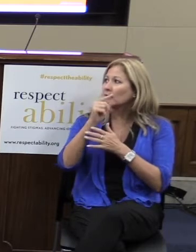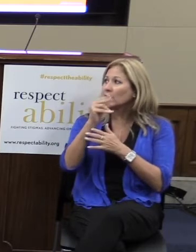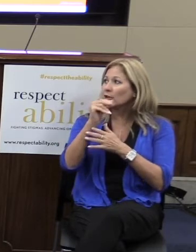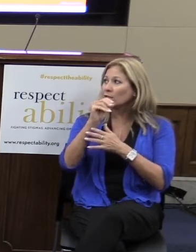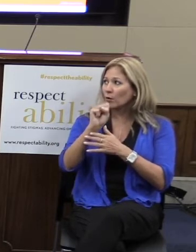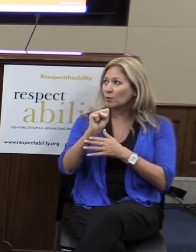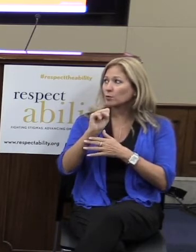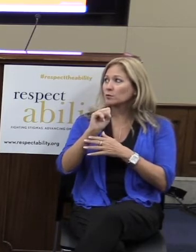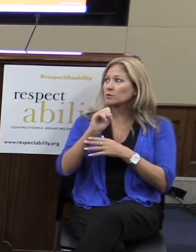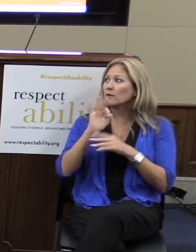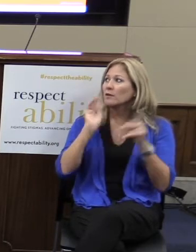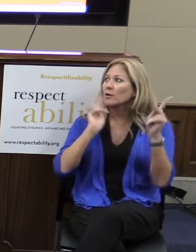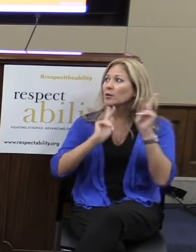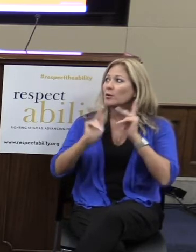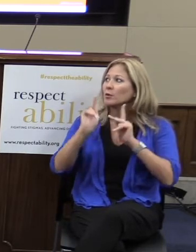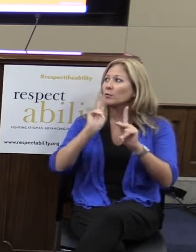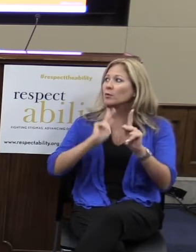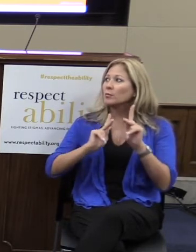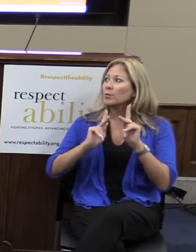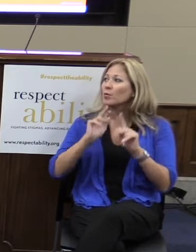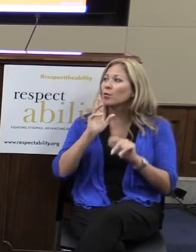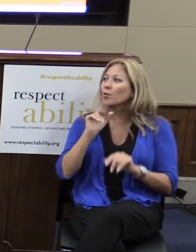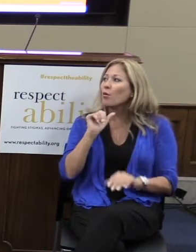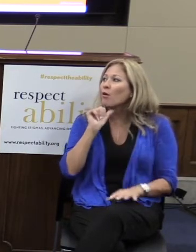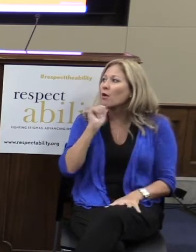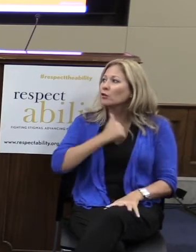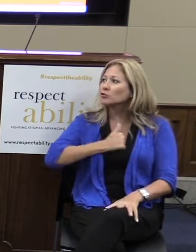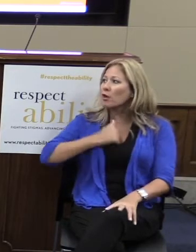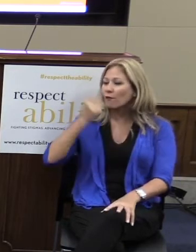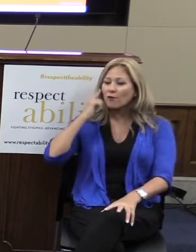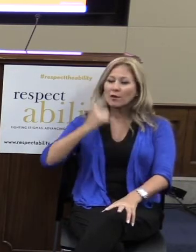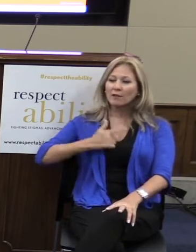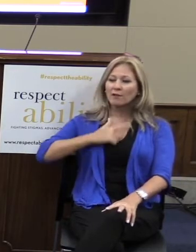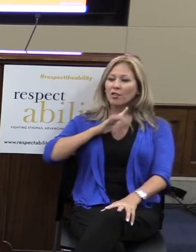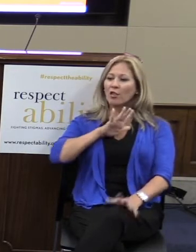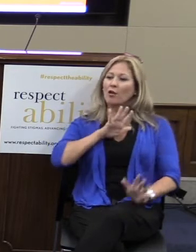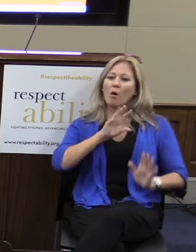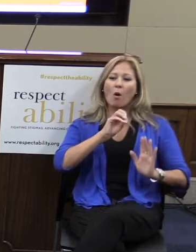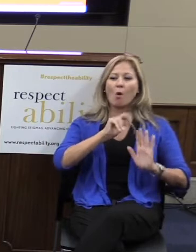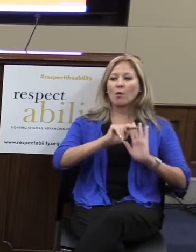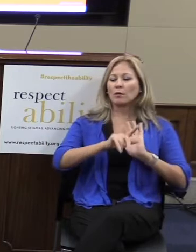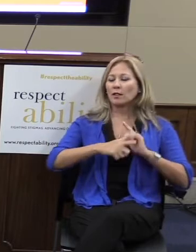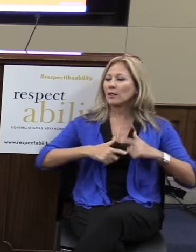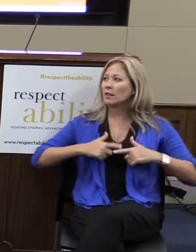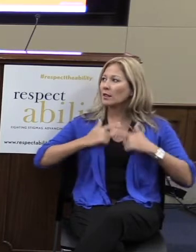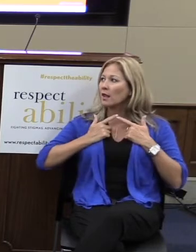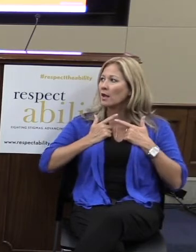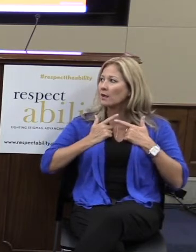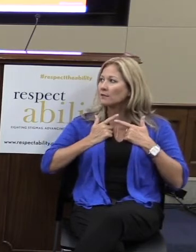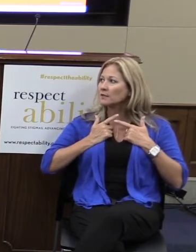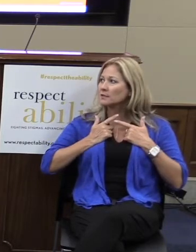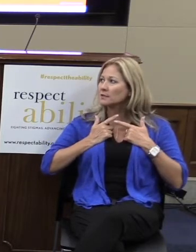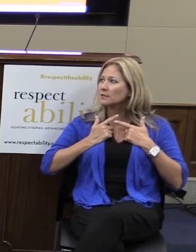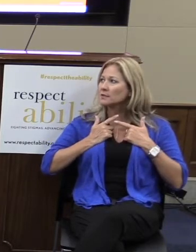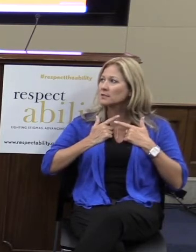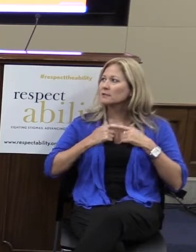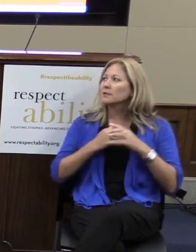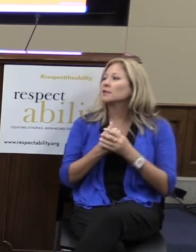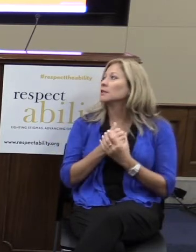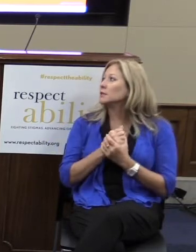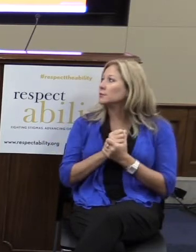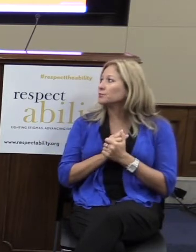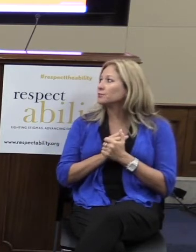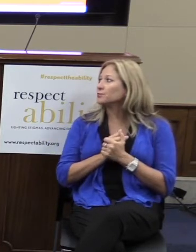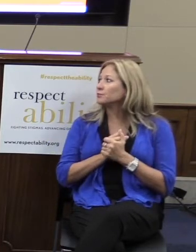they choose. This new platform inspired the brand to remove its label from a select run of cans. So you